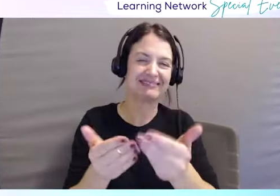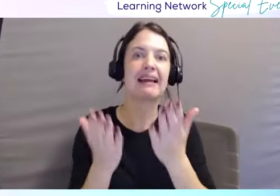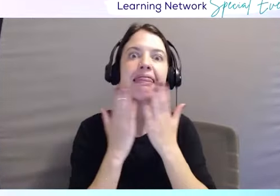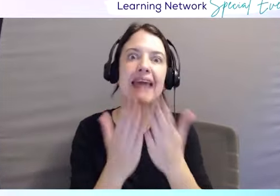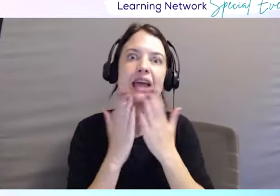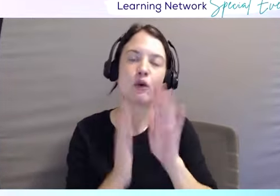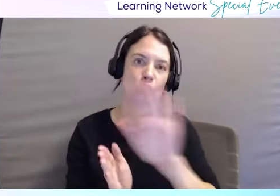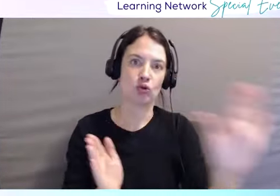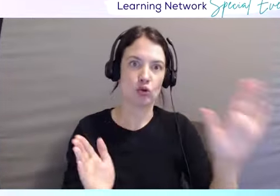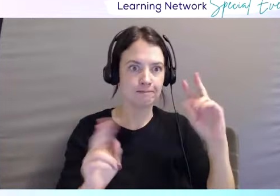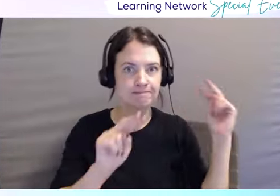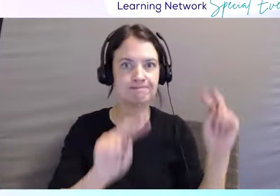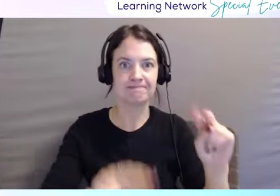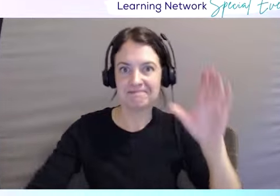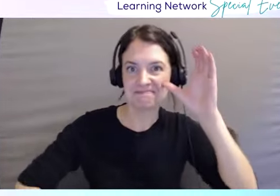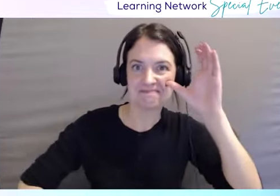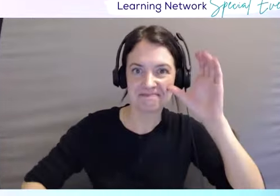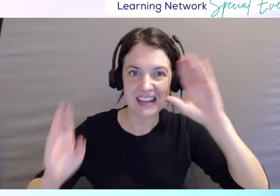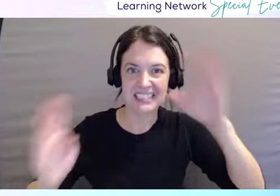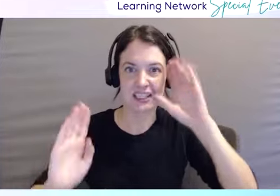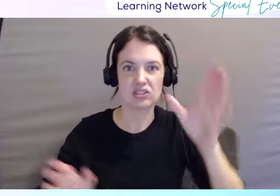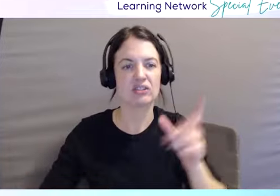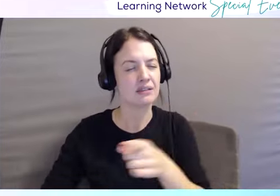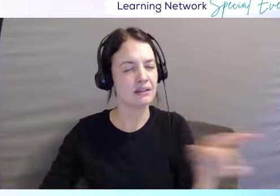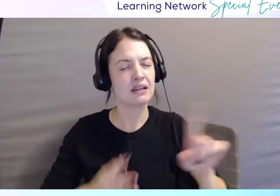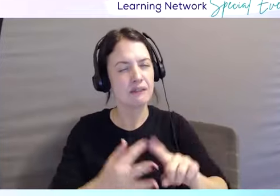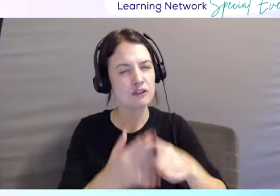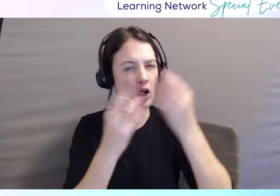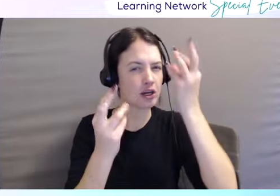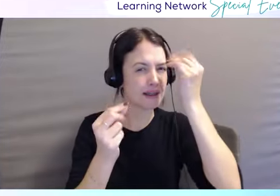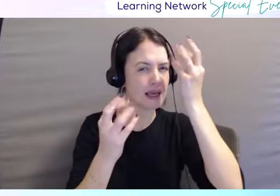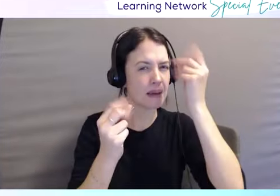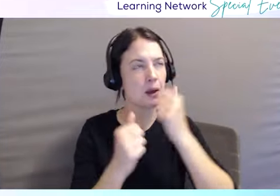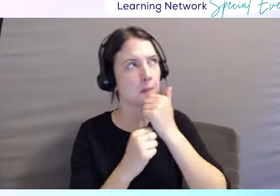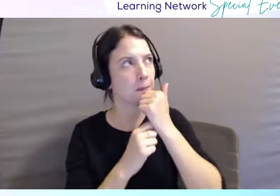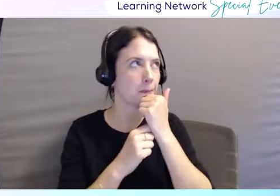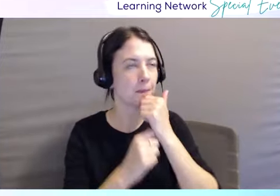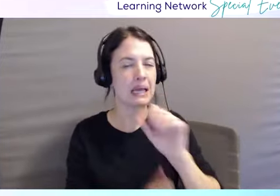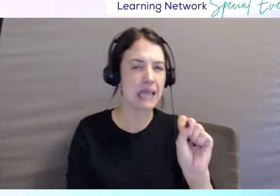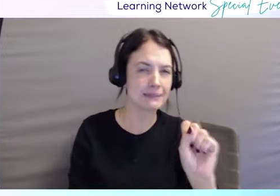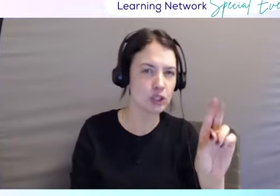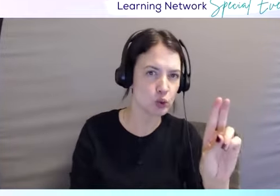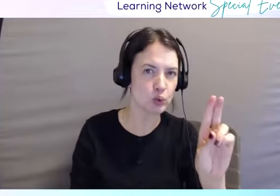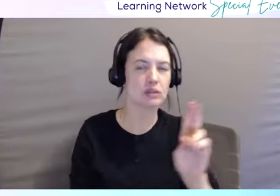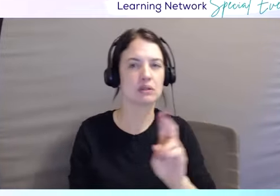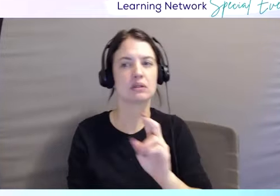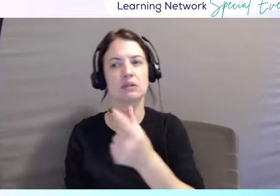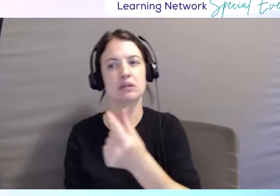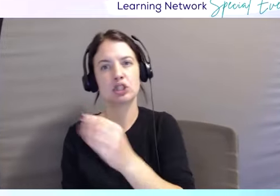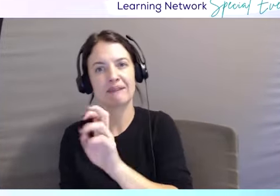that you have begun to think through substances less of a block of things and more as separate things that have different